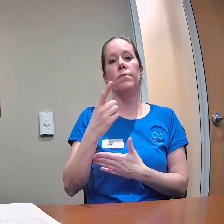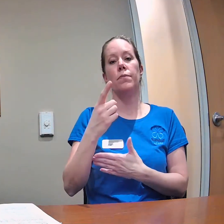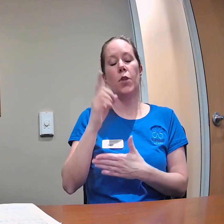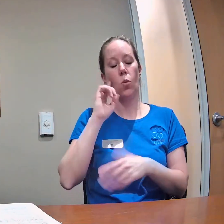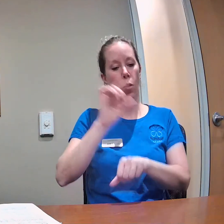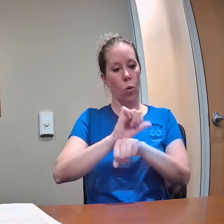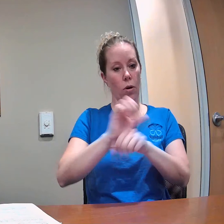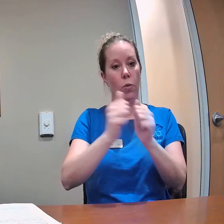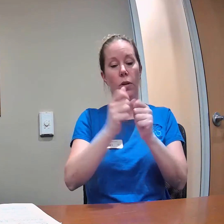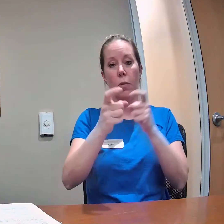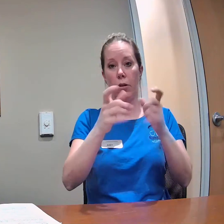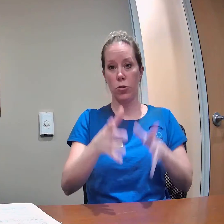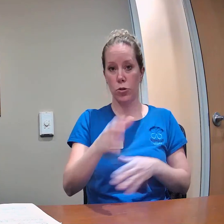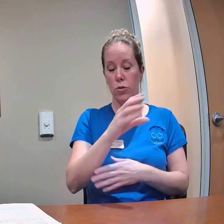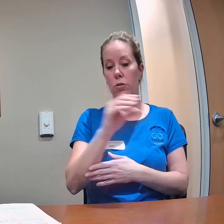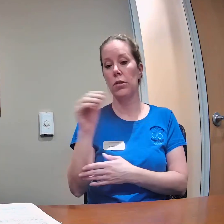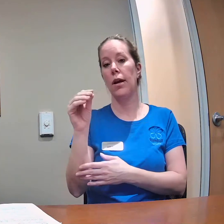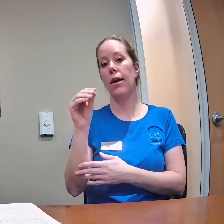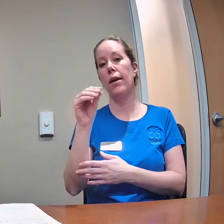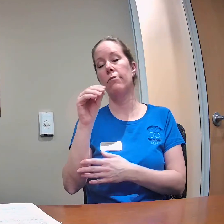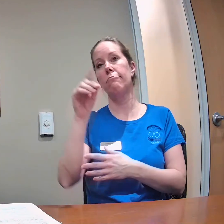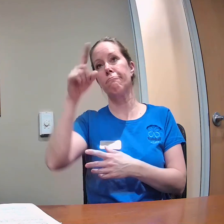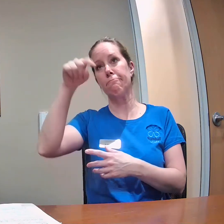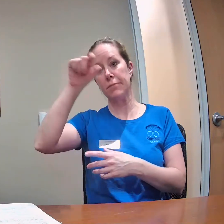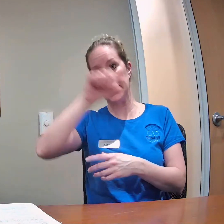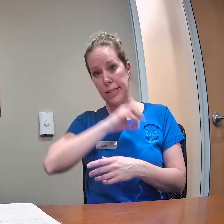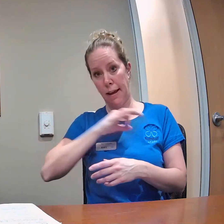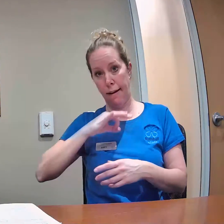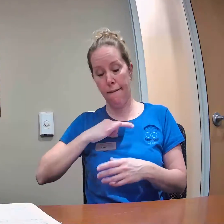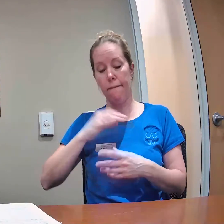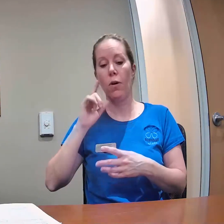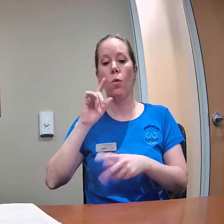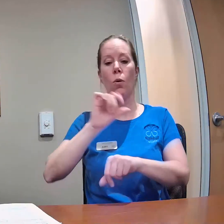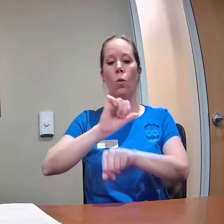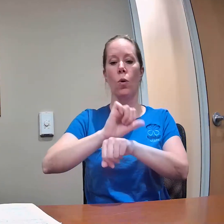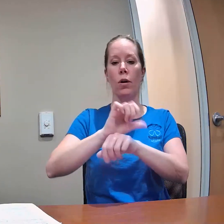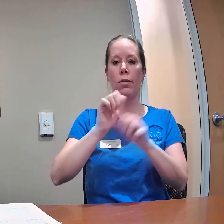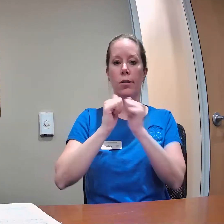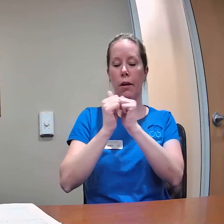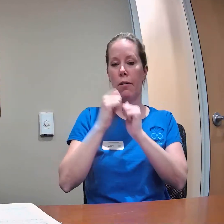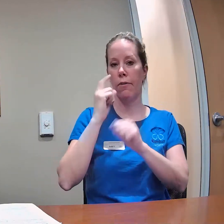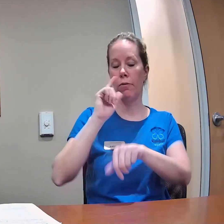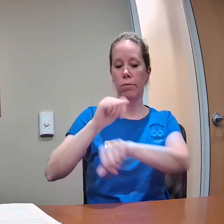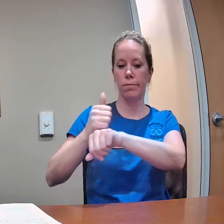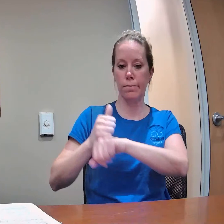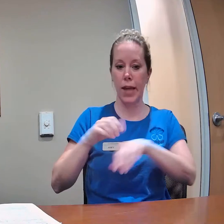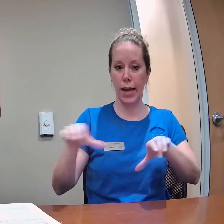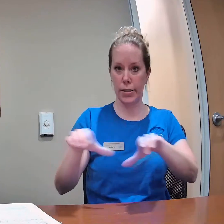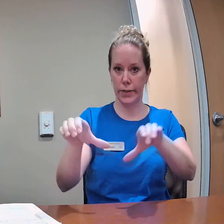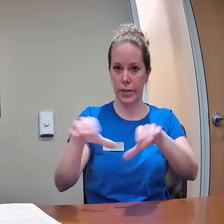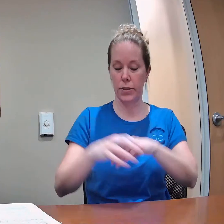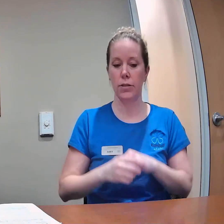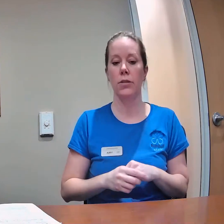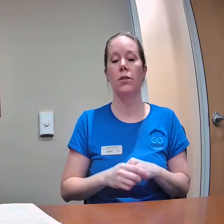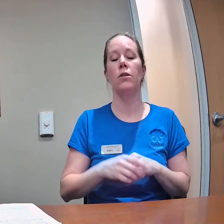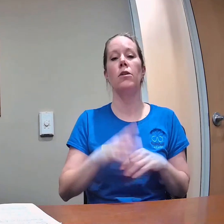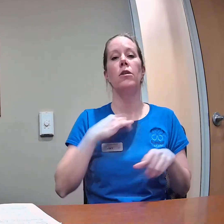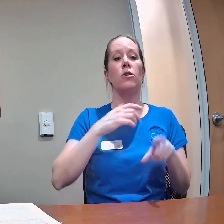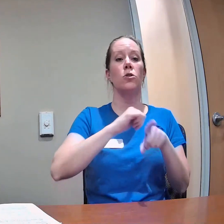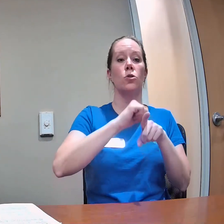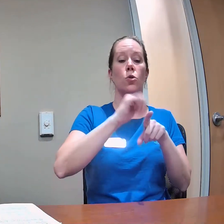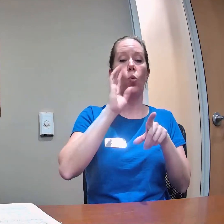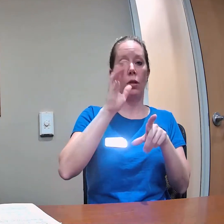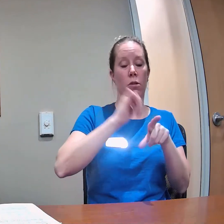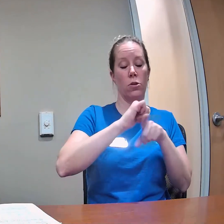with management and with the frontline staff on IPAC activities. Part of the funding includes training of